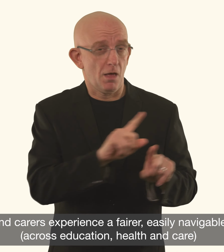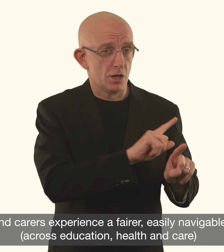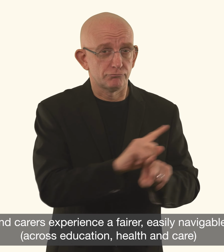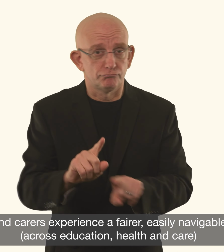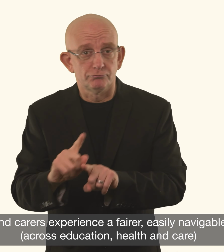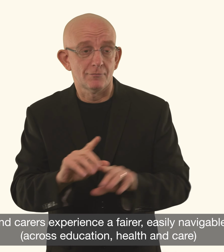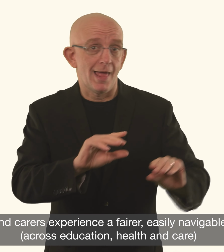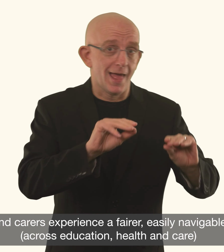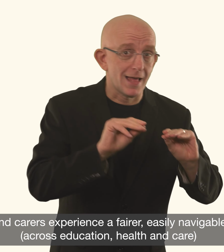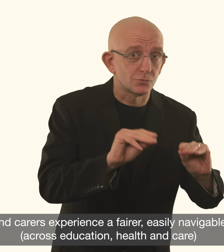5.